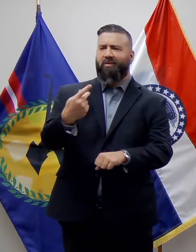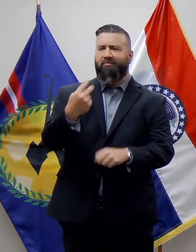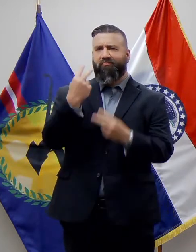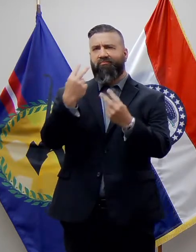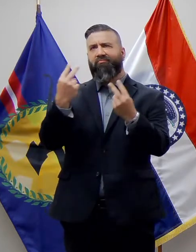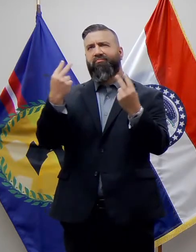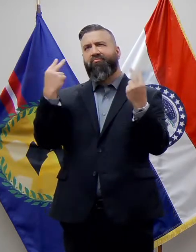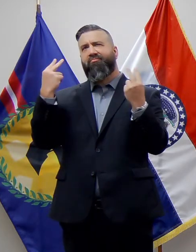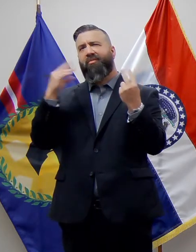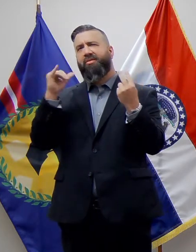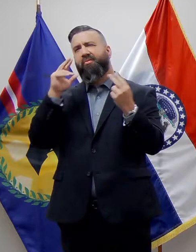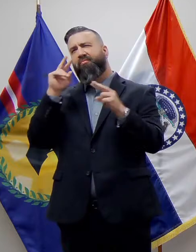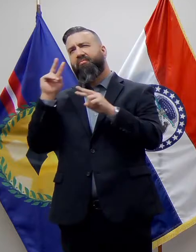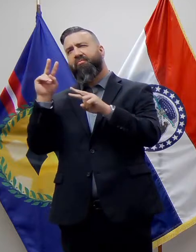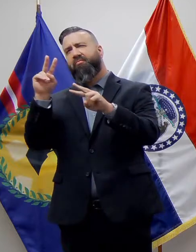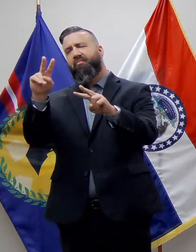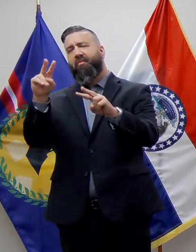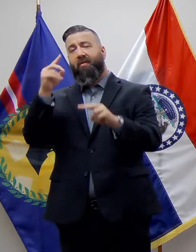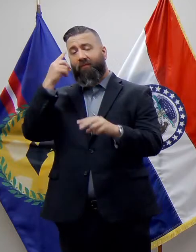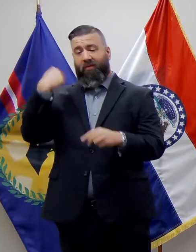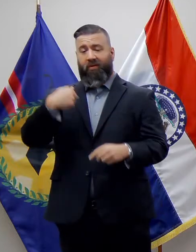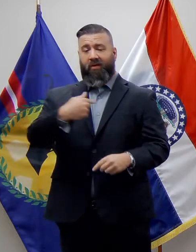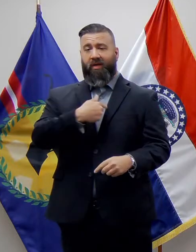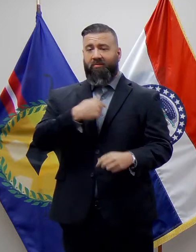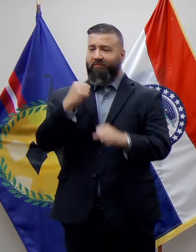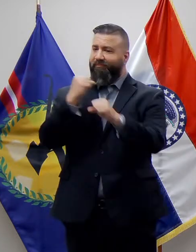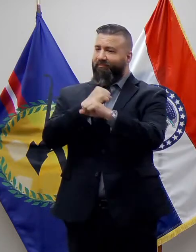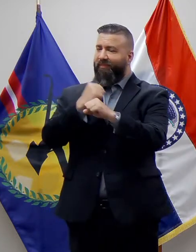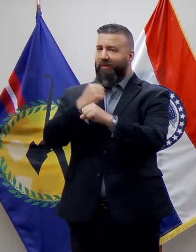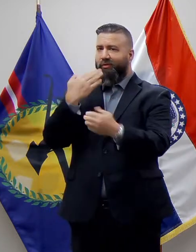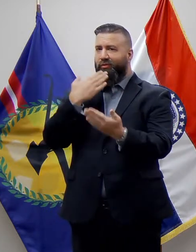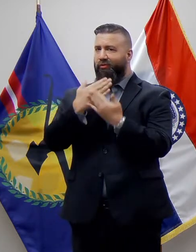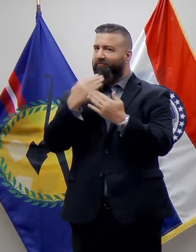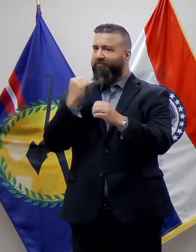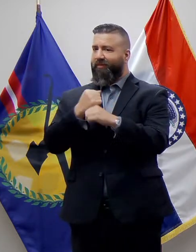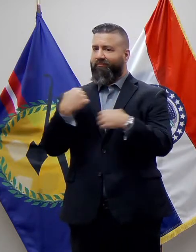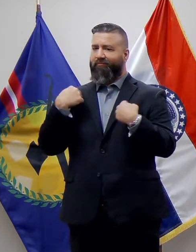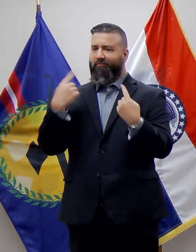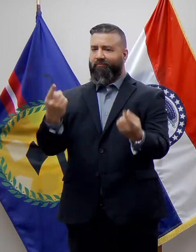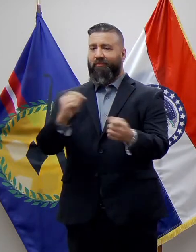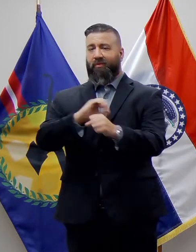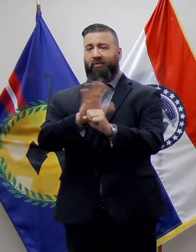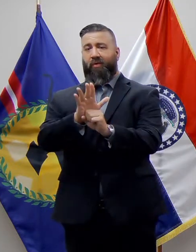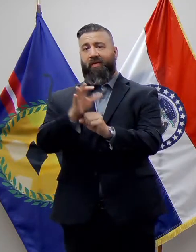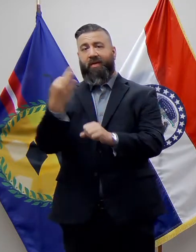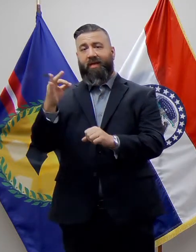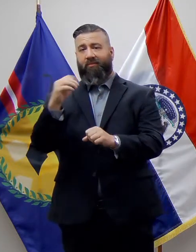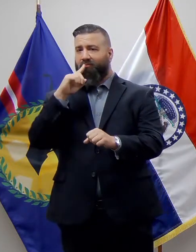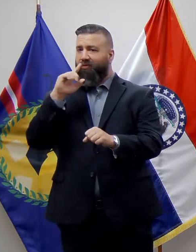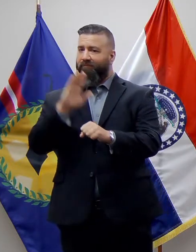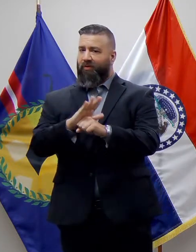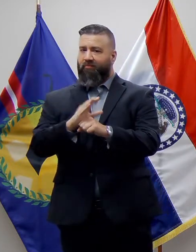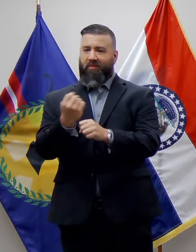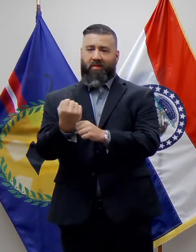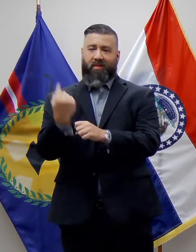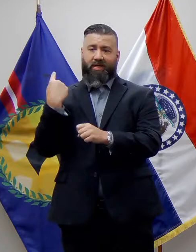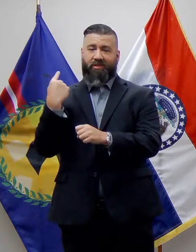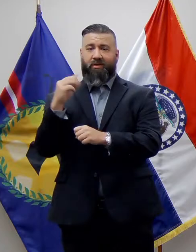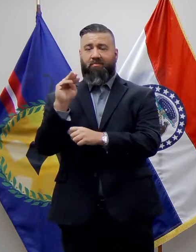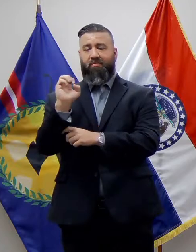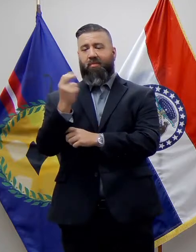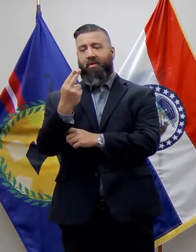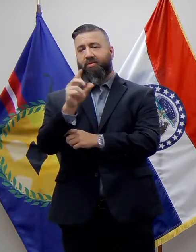ahead. And for us who've been fighting the good fight since COVID-19 was first confirmed here in March of